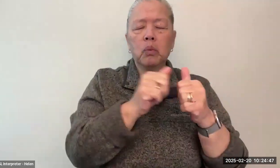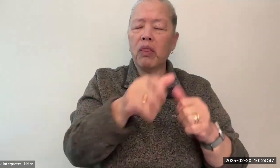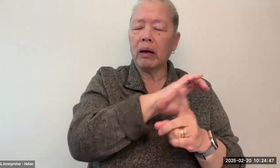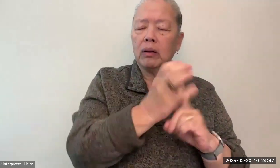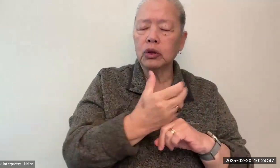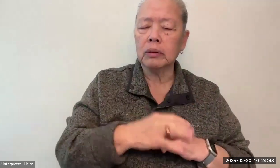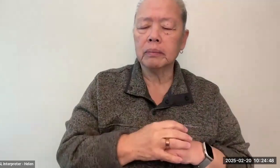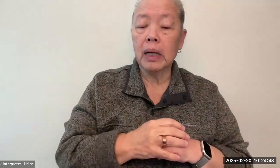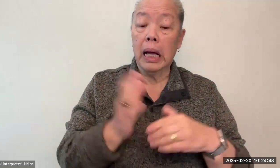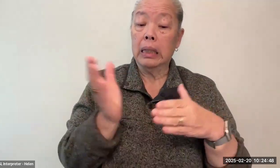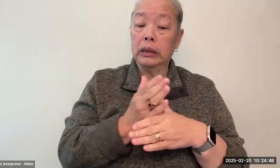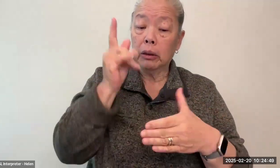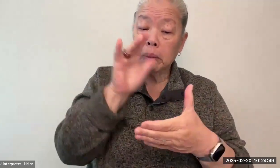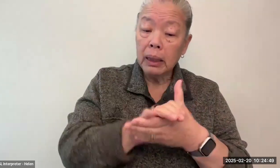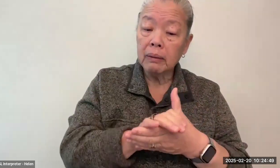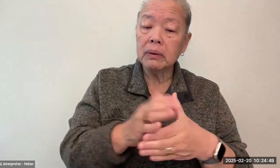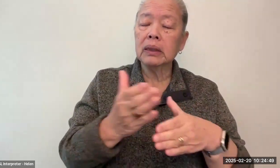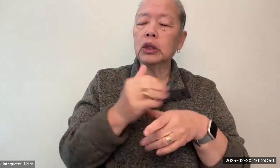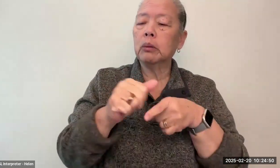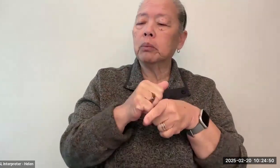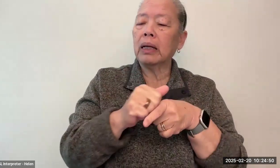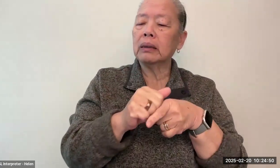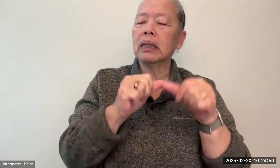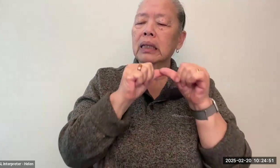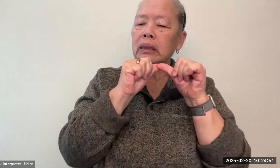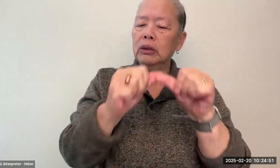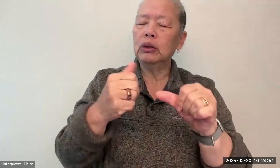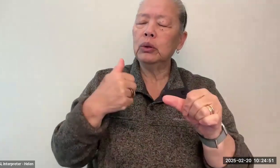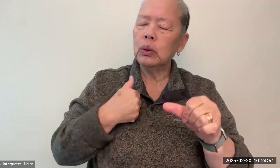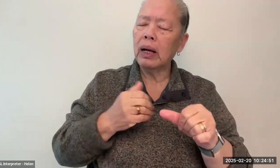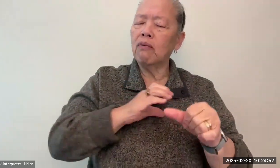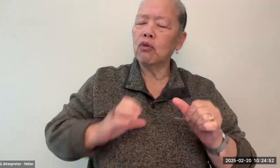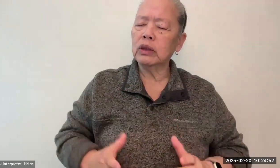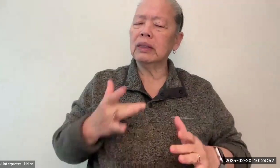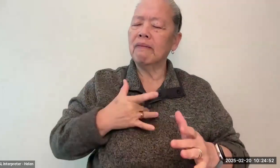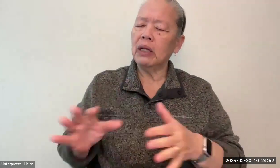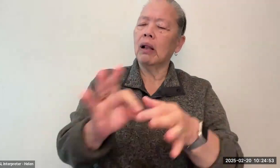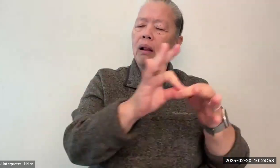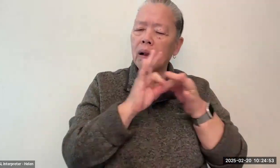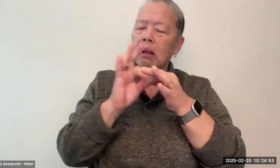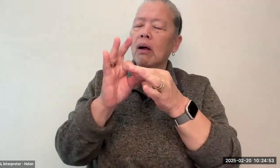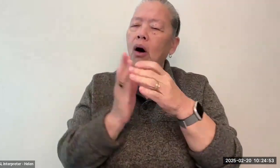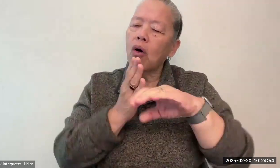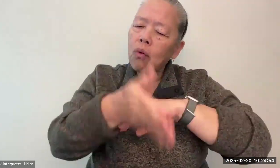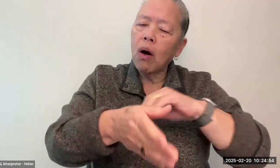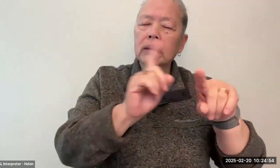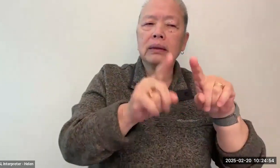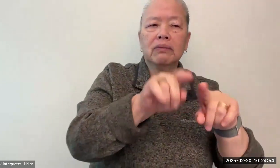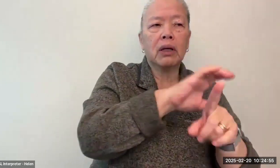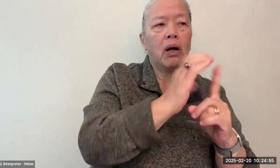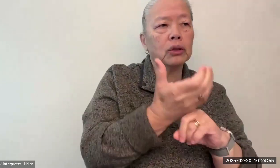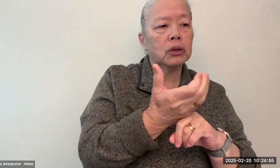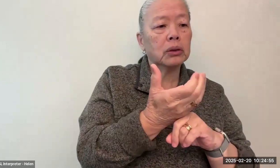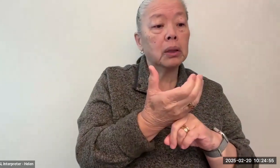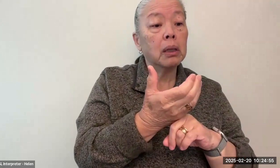and practices continue to unite Christians across cultural differences, even when those beliefs and practices are expressed